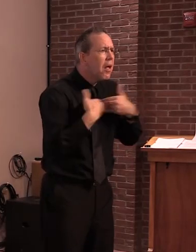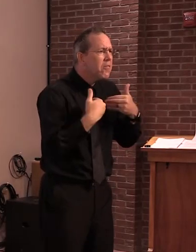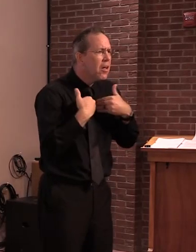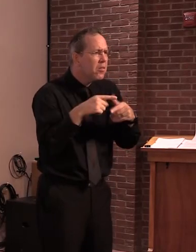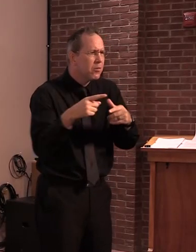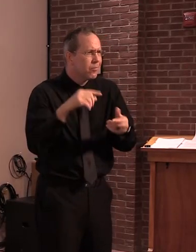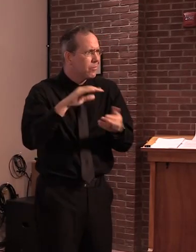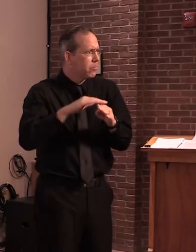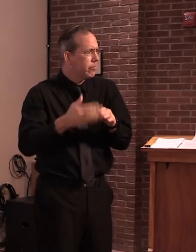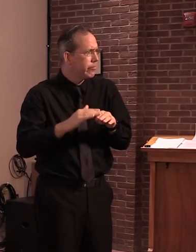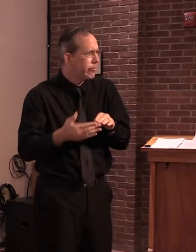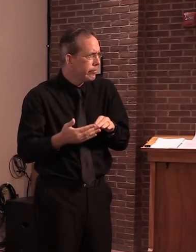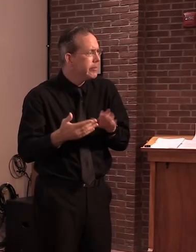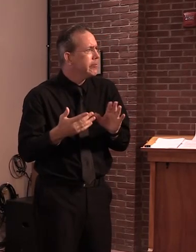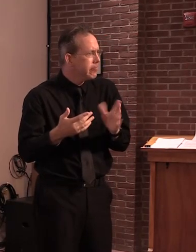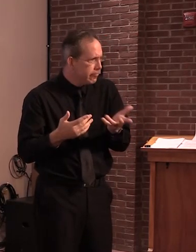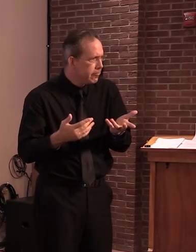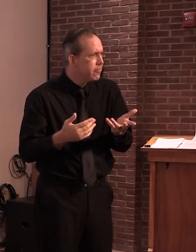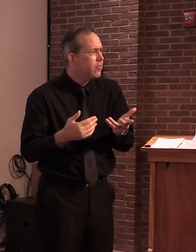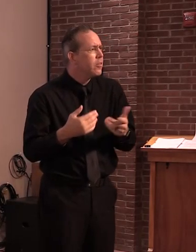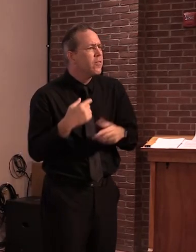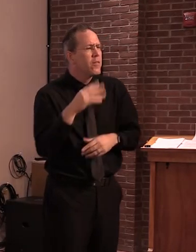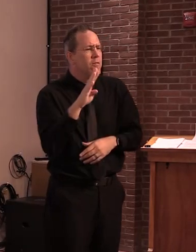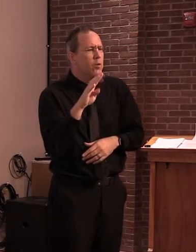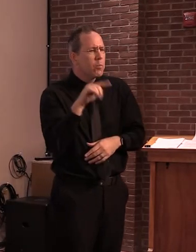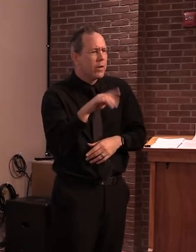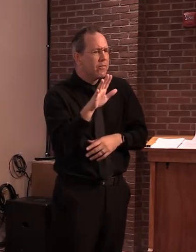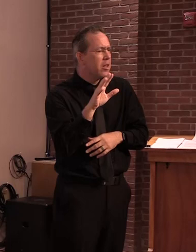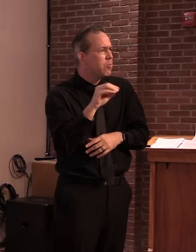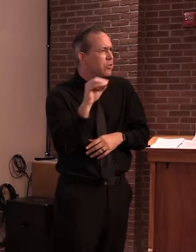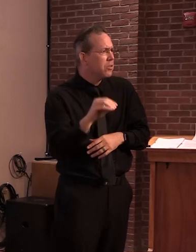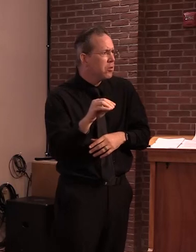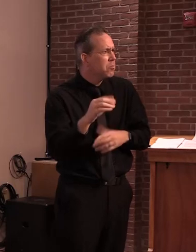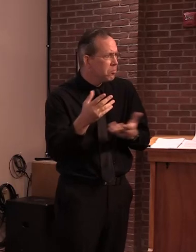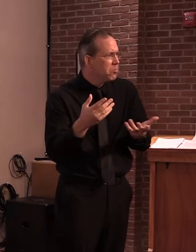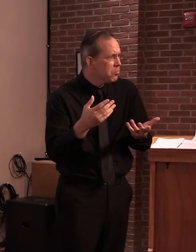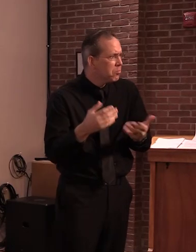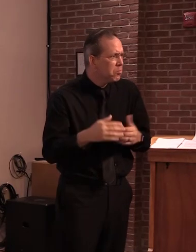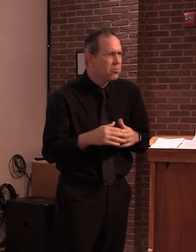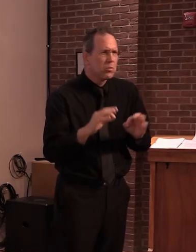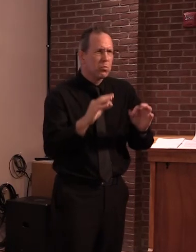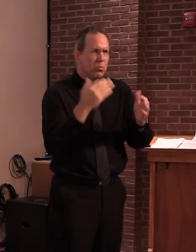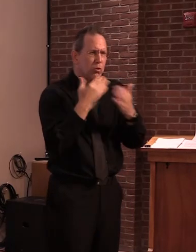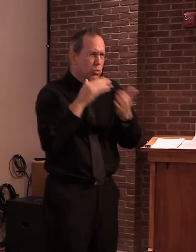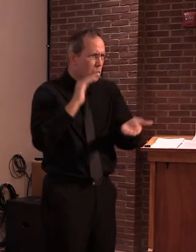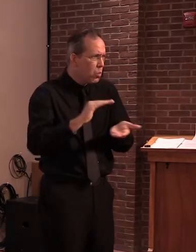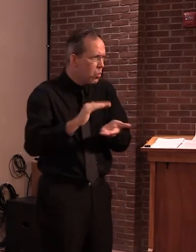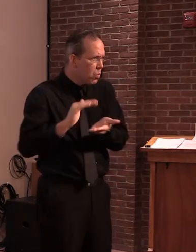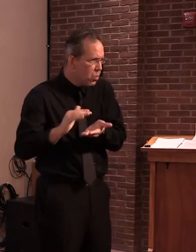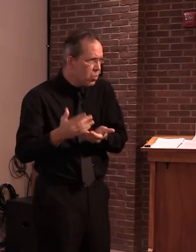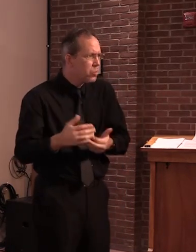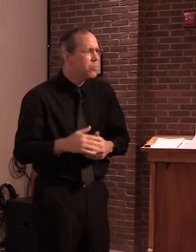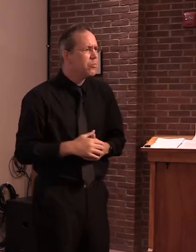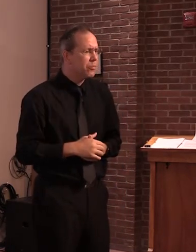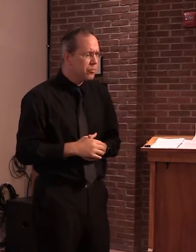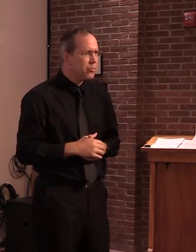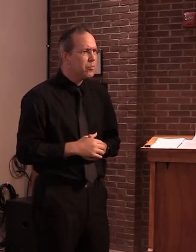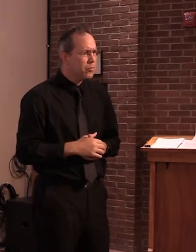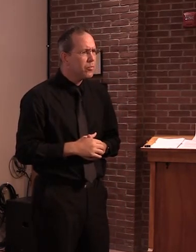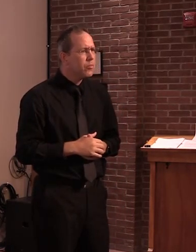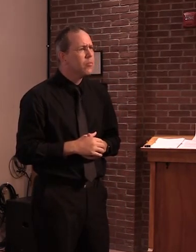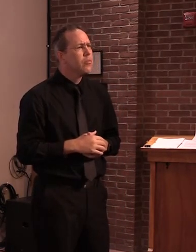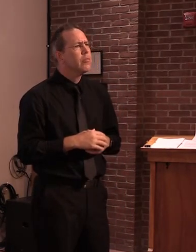just 0.45%. Again, as we alluded to, the lowest positivity rate in the country and also well below